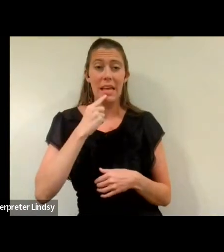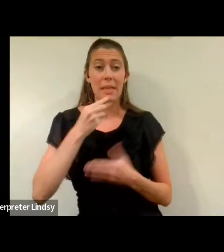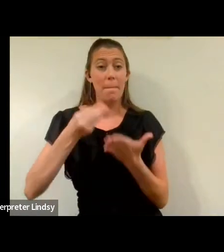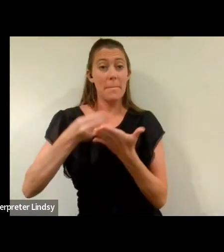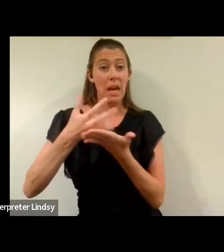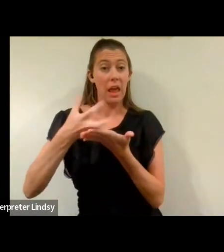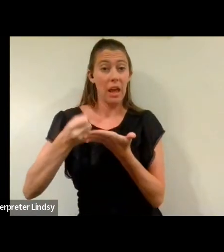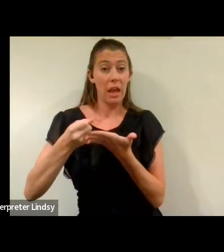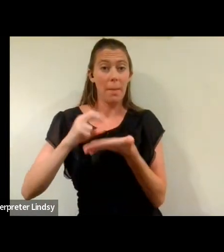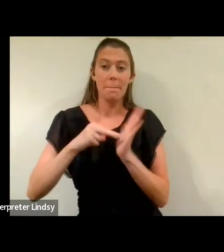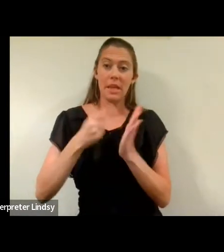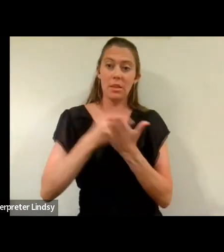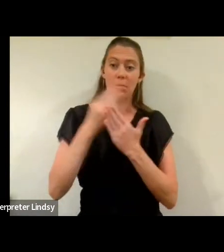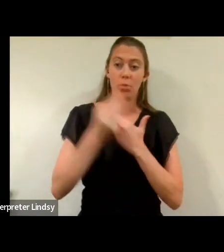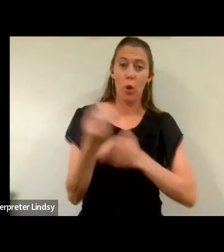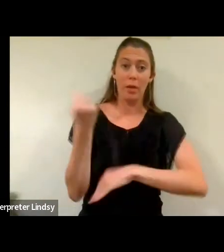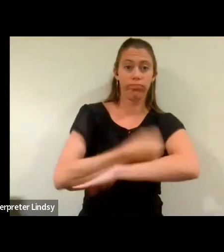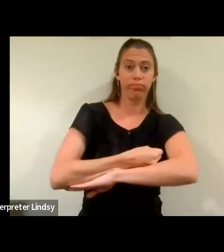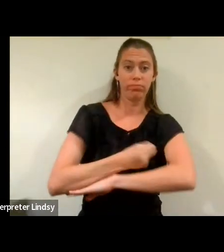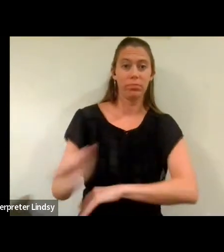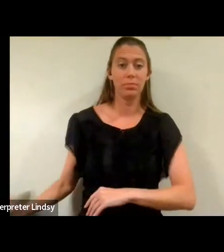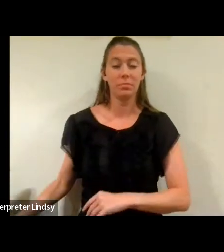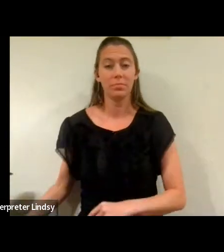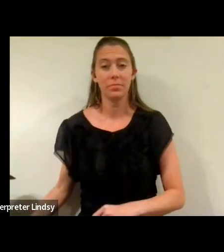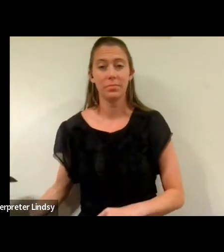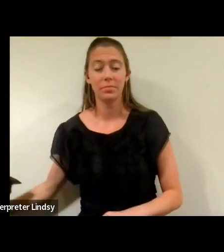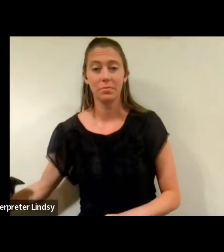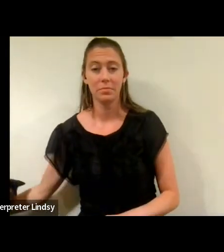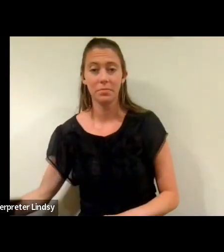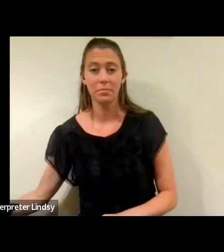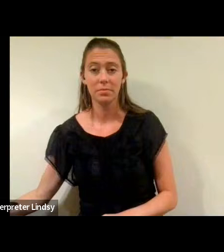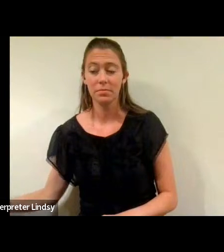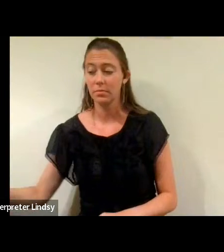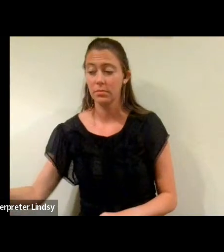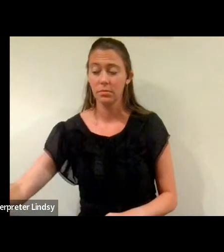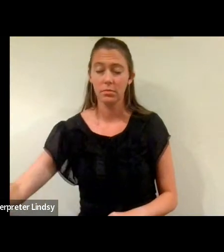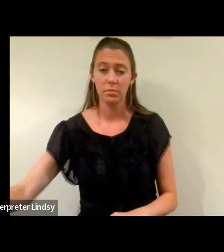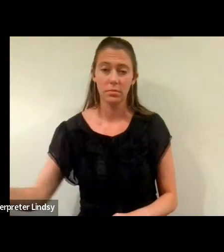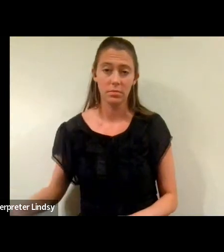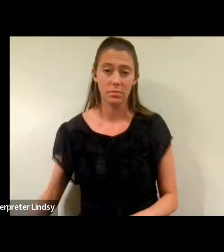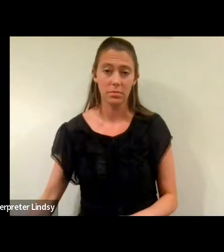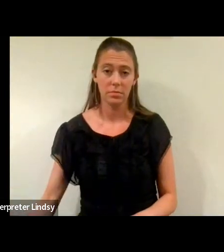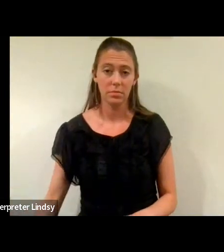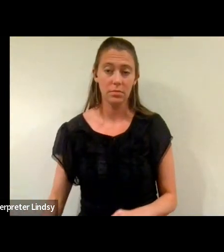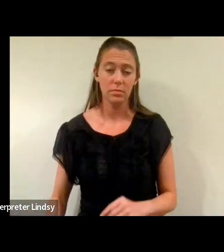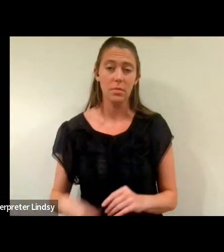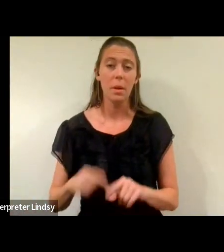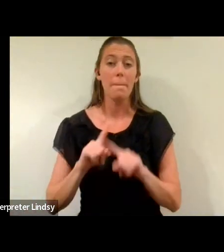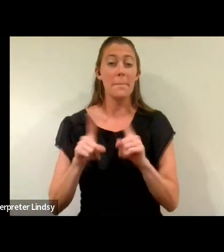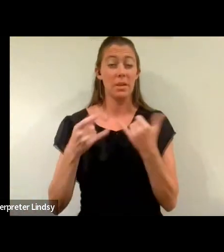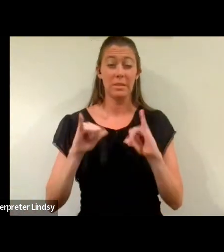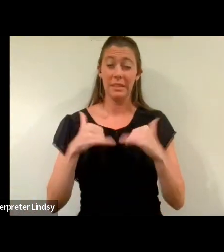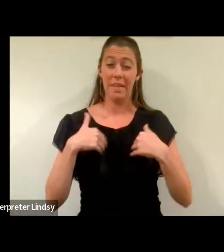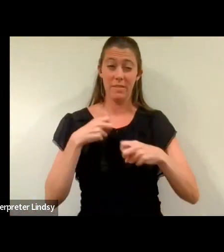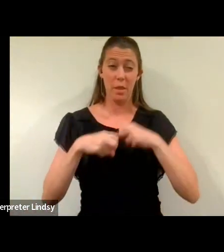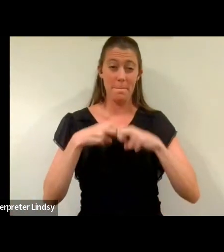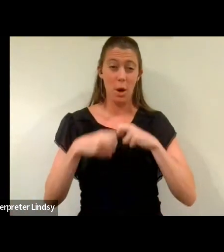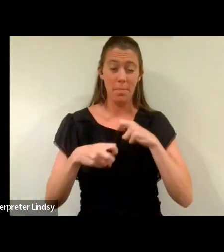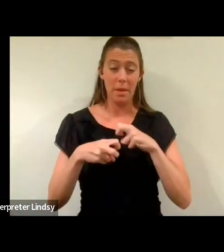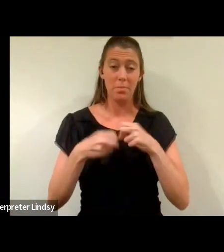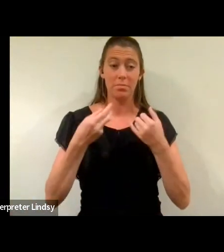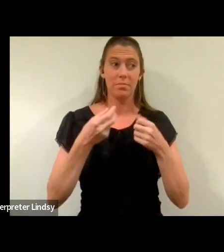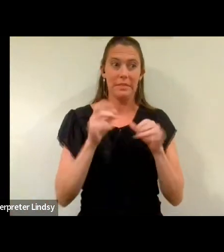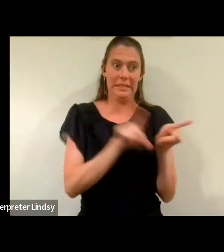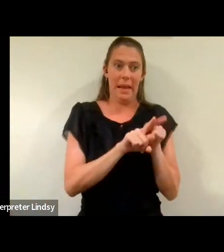But the issue's still there. And kind of like HIV and AIDS, there needs to be a department there